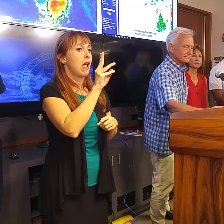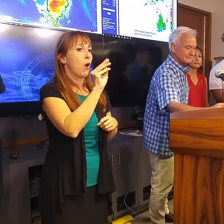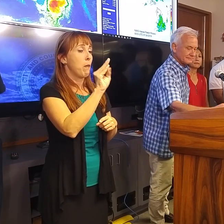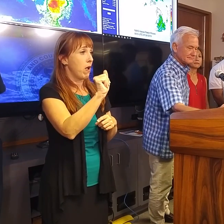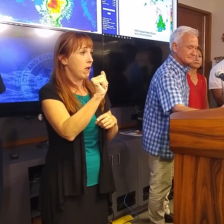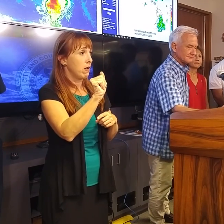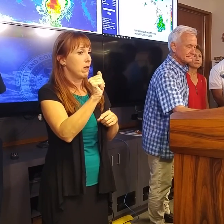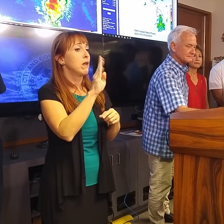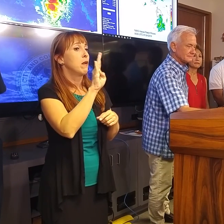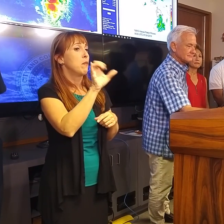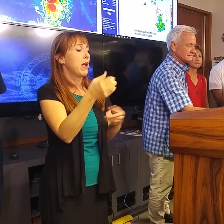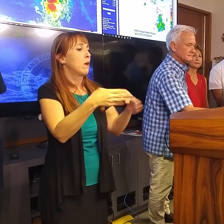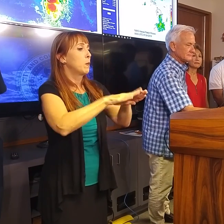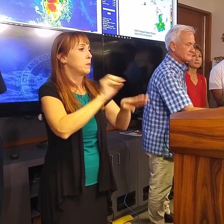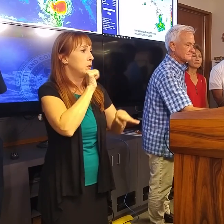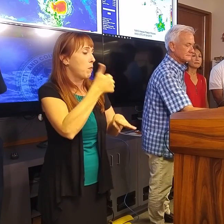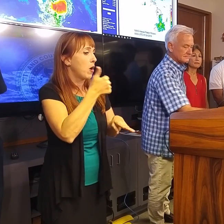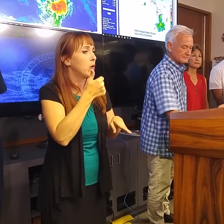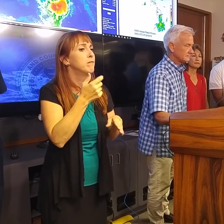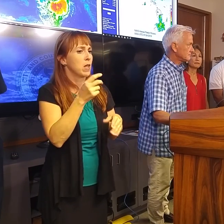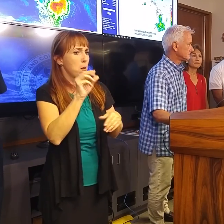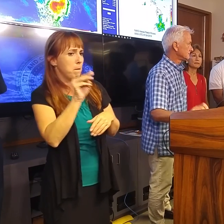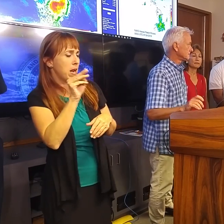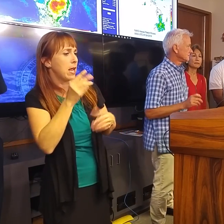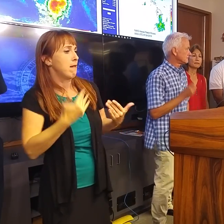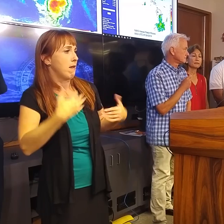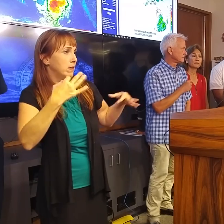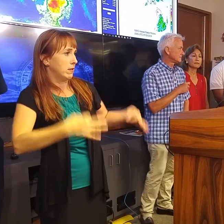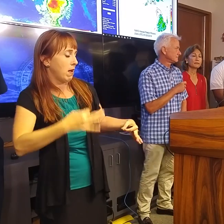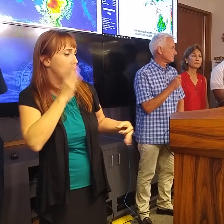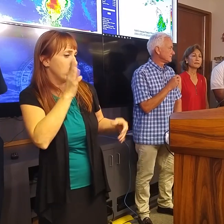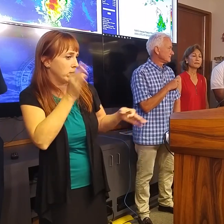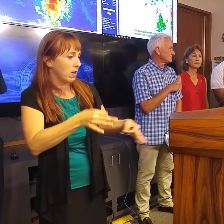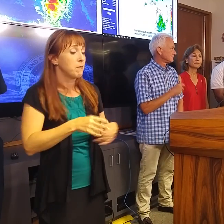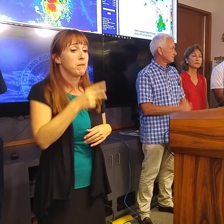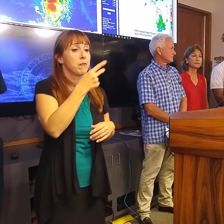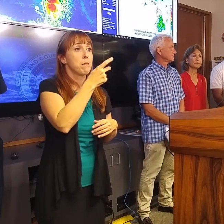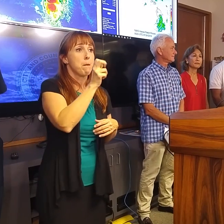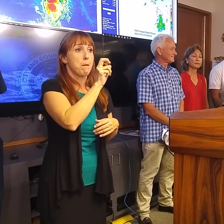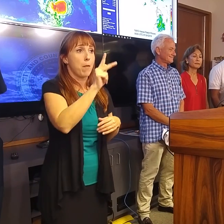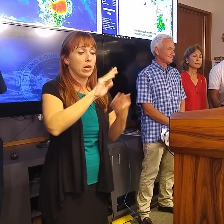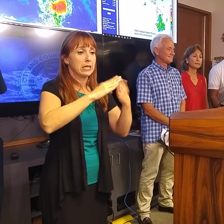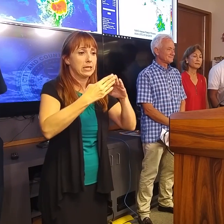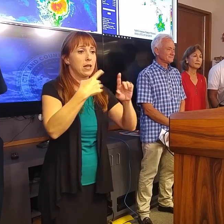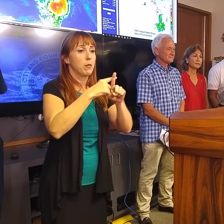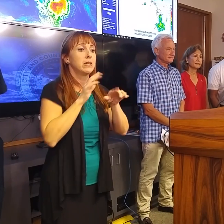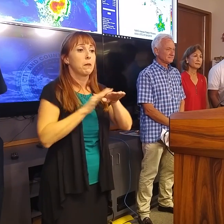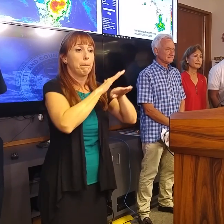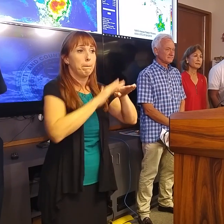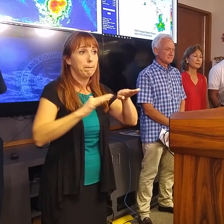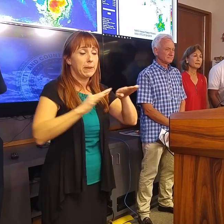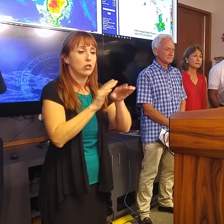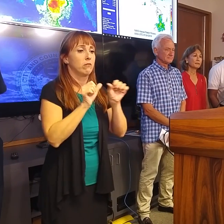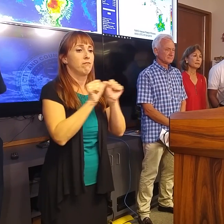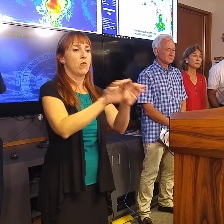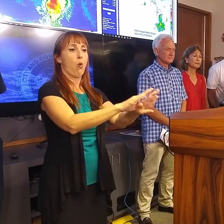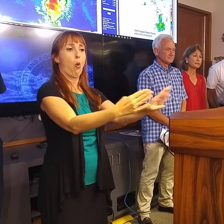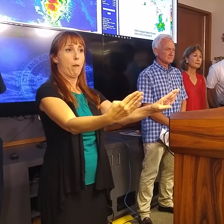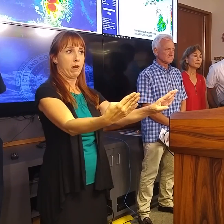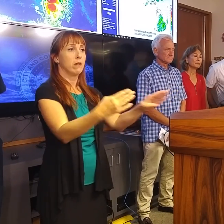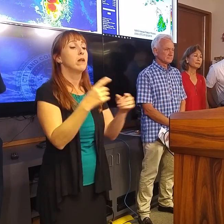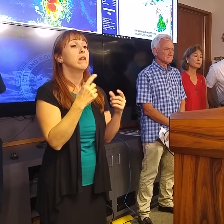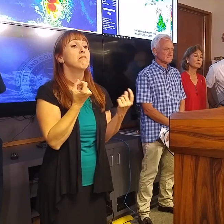tomorrow and we'll make determination regarding Monday. As far as our parks, all city parks and our beaches remain open at this